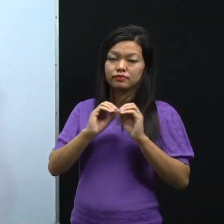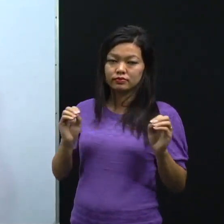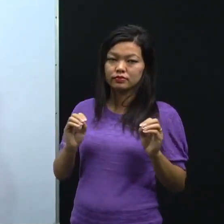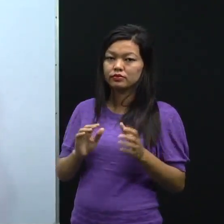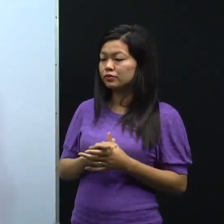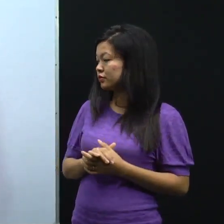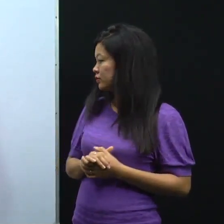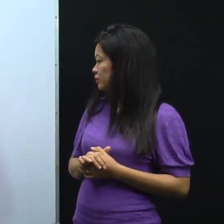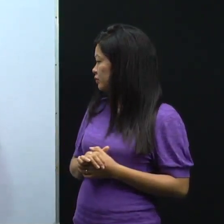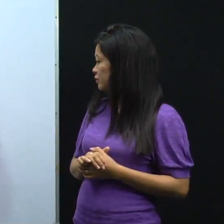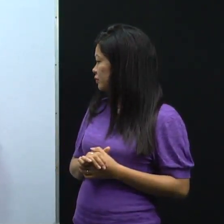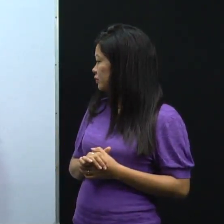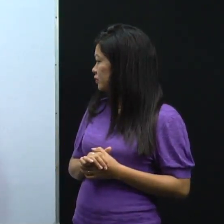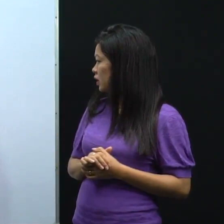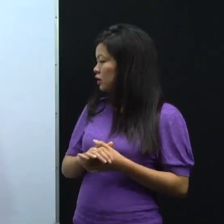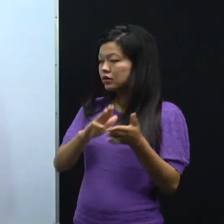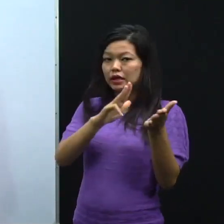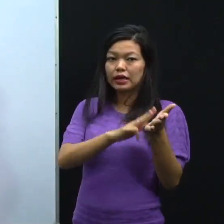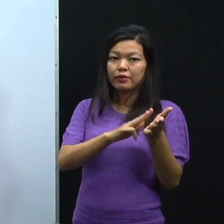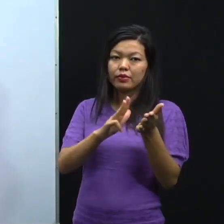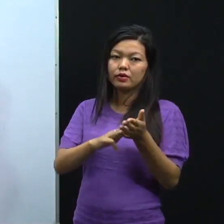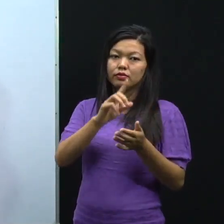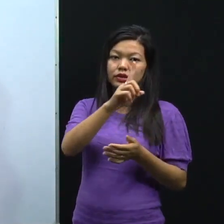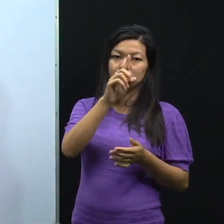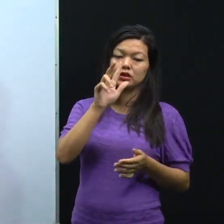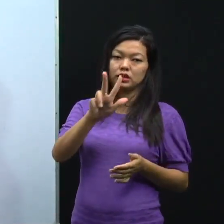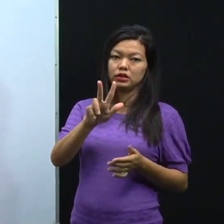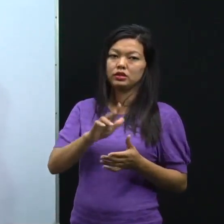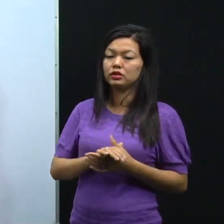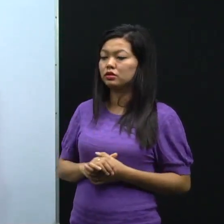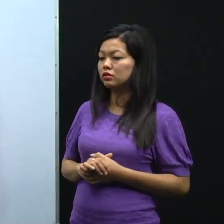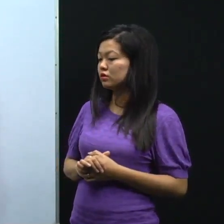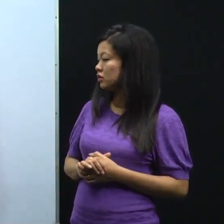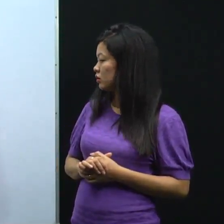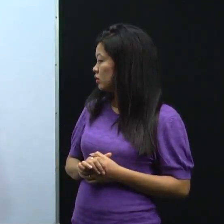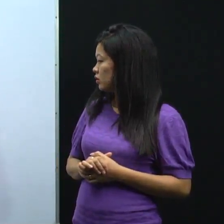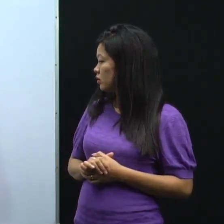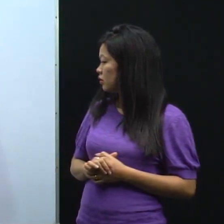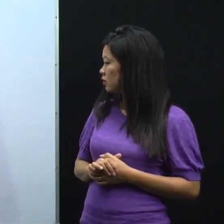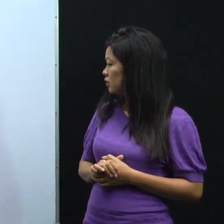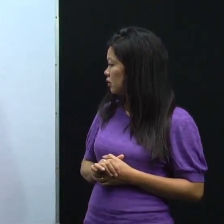got 18, right? So